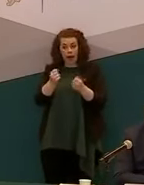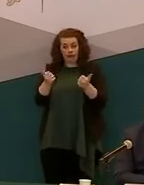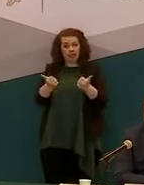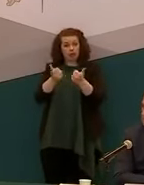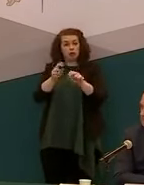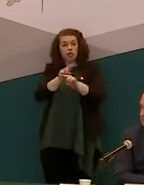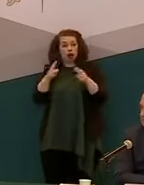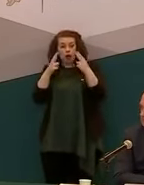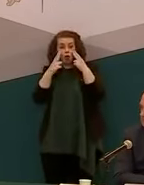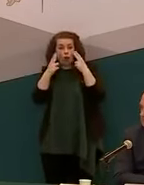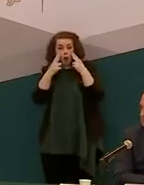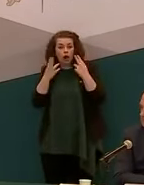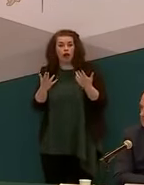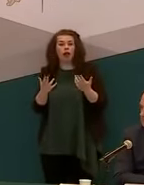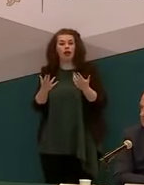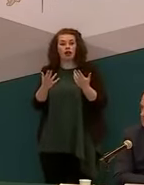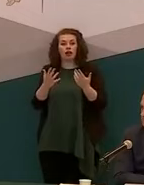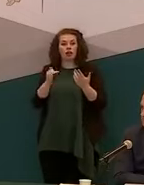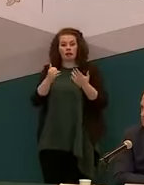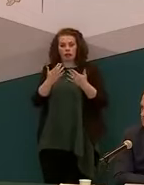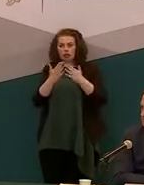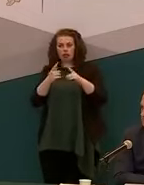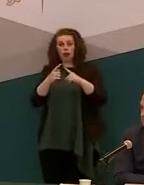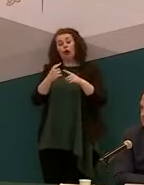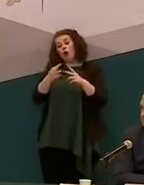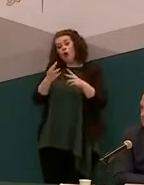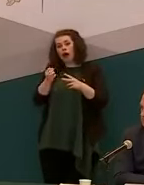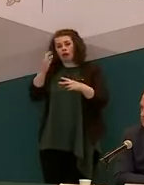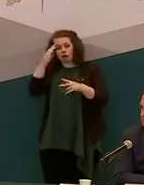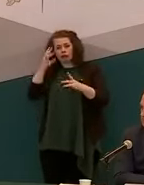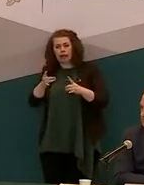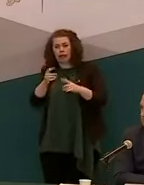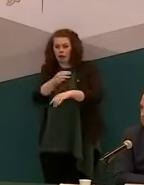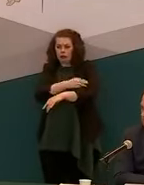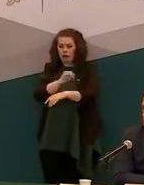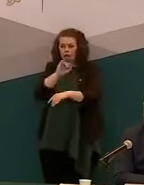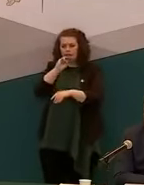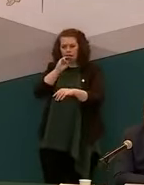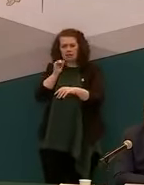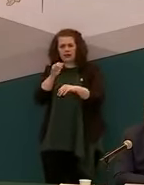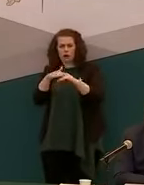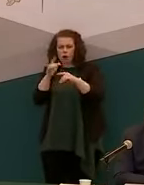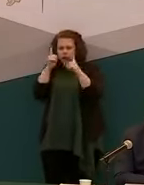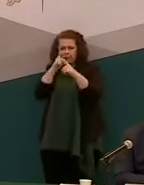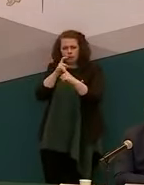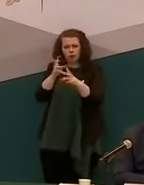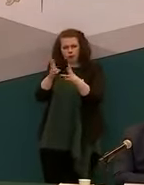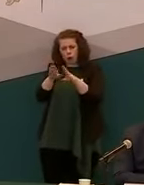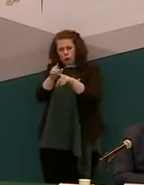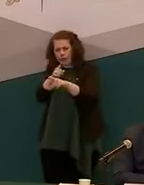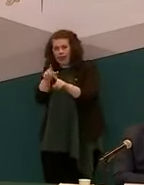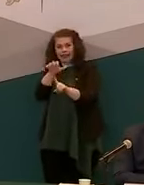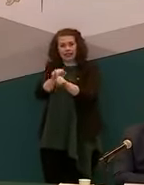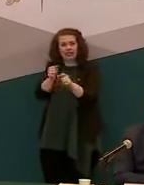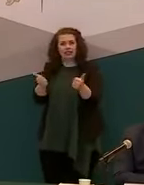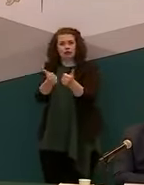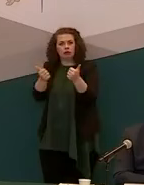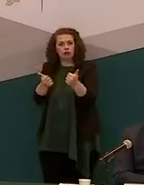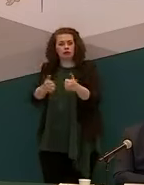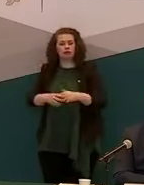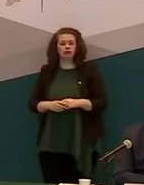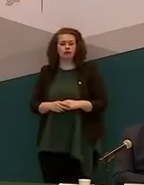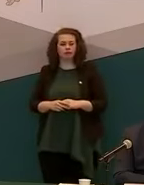sometimes silently, and presents particular challenges for clinicians and for public health in terms of how we address this. Okay, but there seems to be a lot